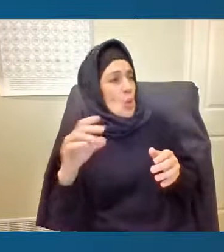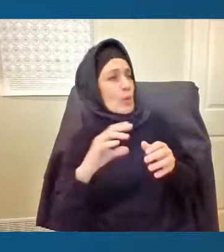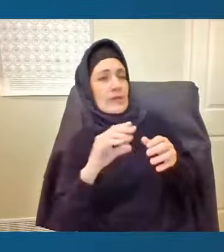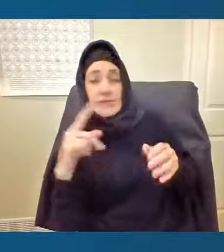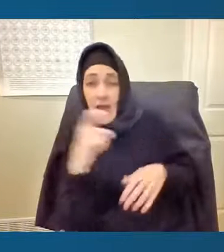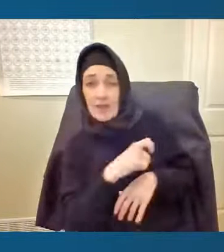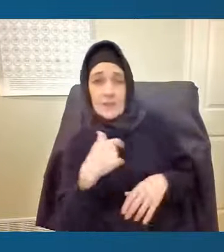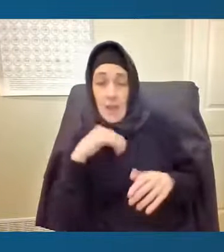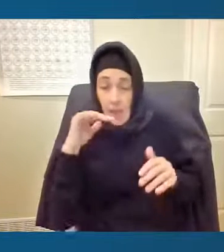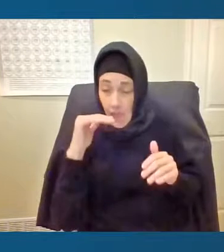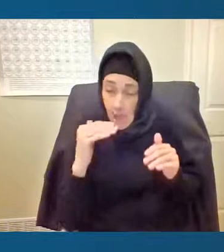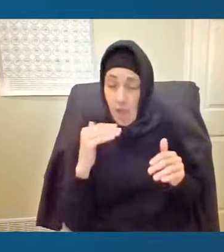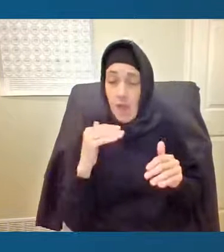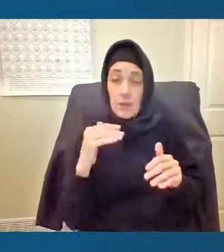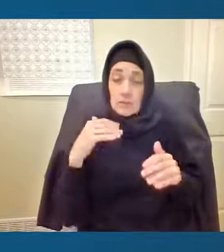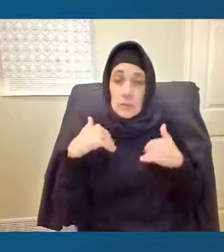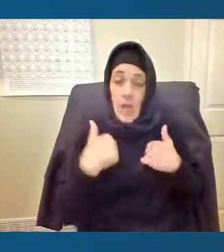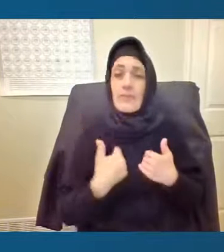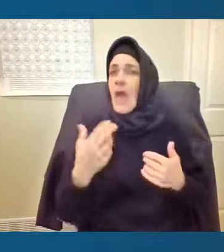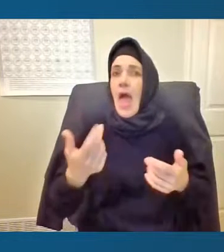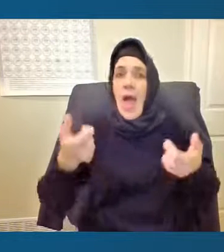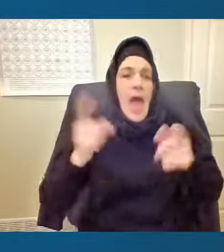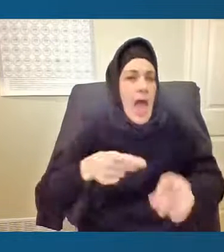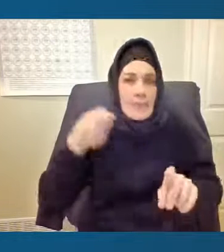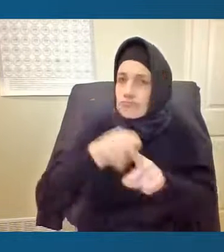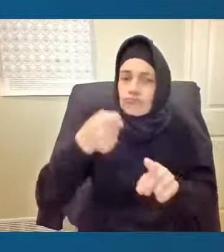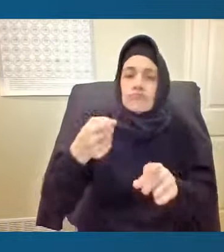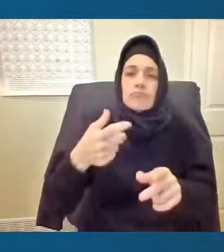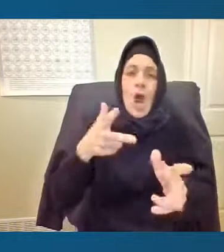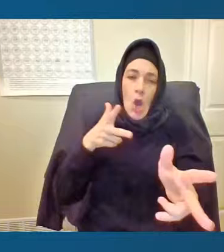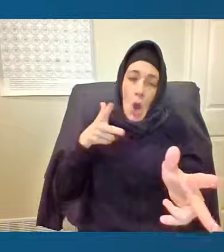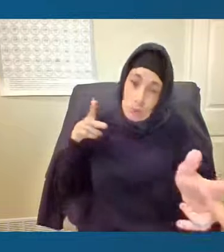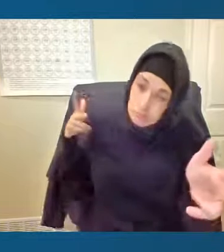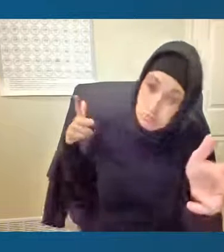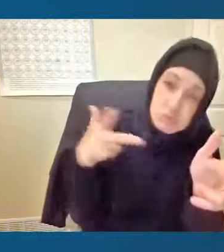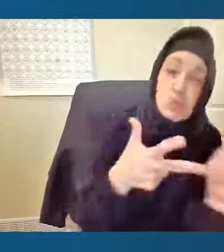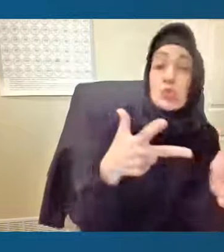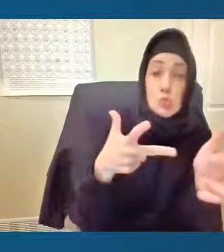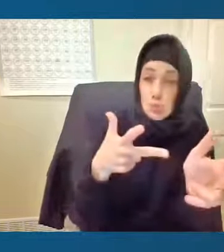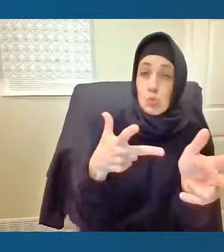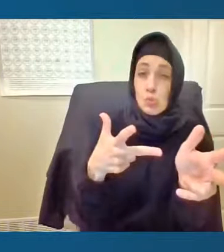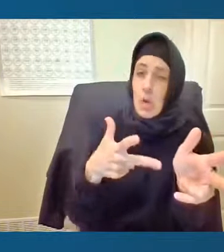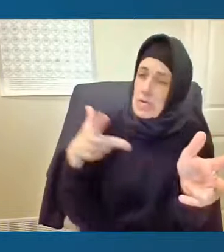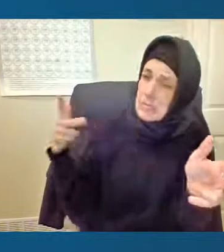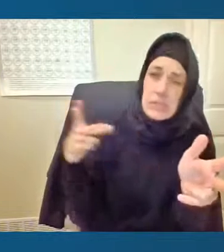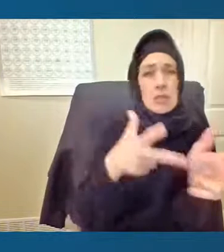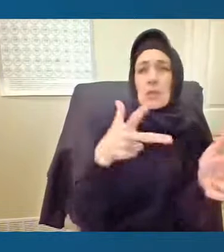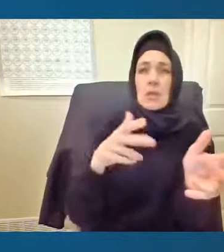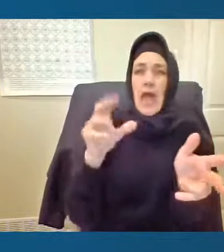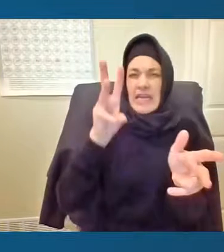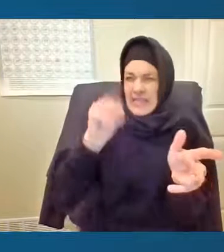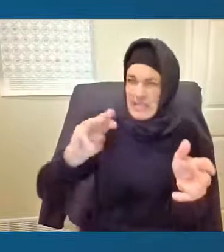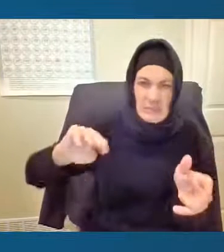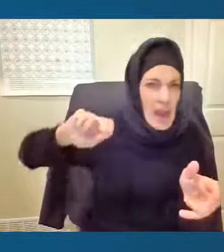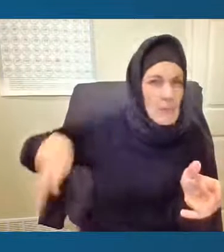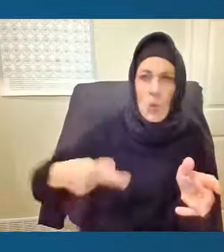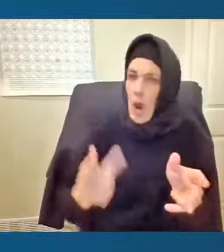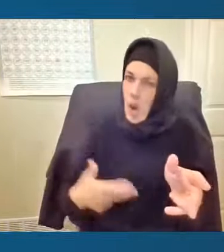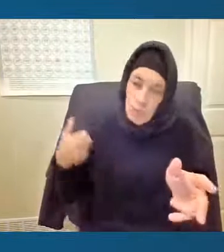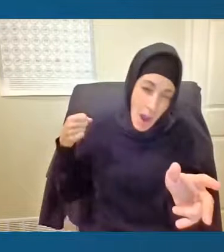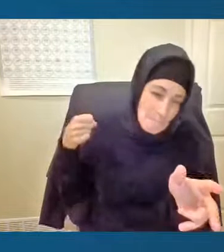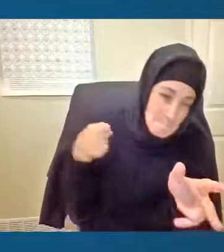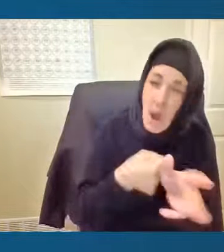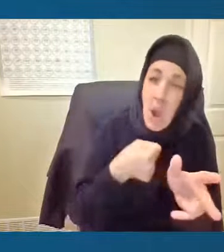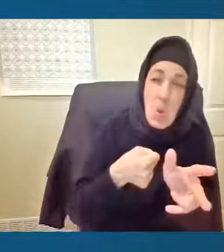right? Hard, at least going like 60 miles an hour, okay? Right, our car spins into the middle thing and actually like bursts into flames,